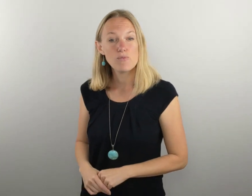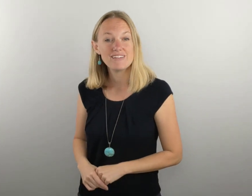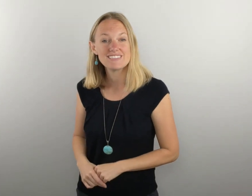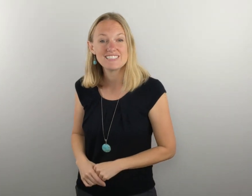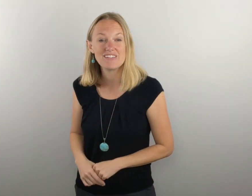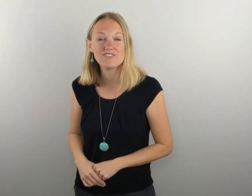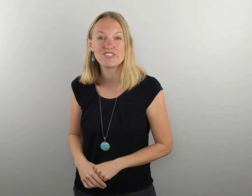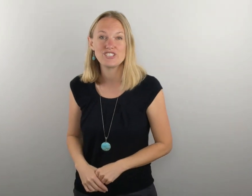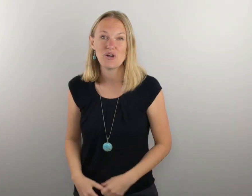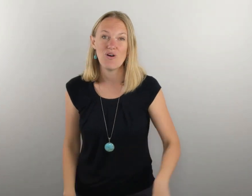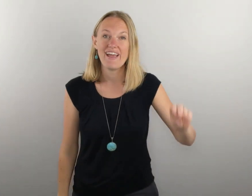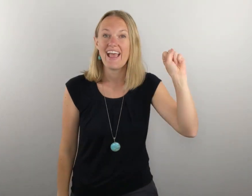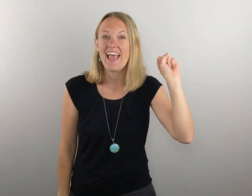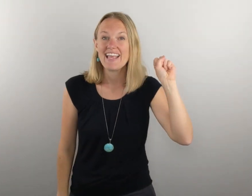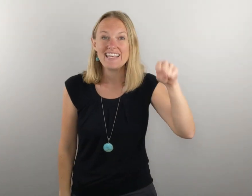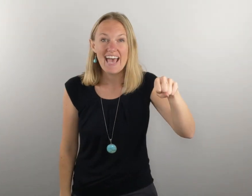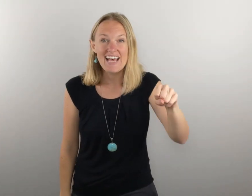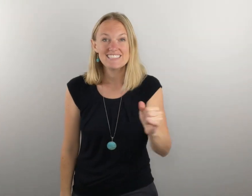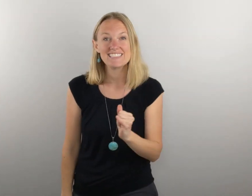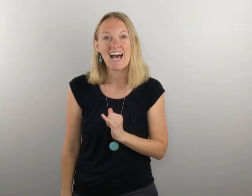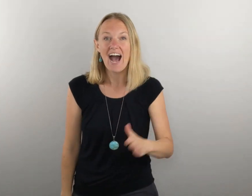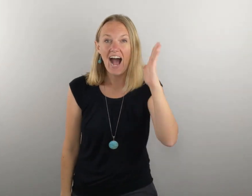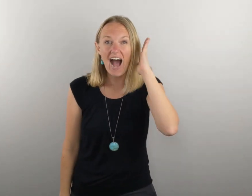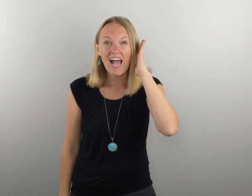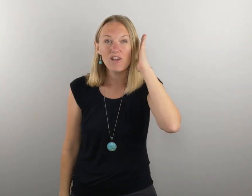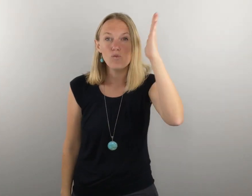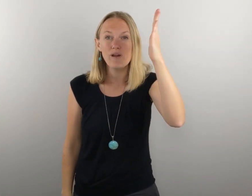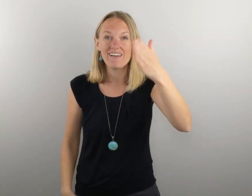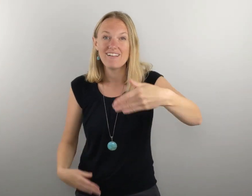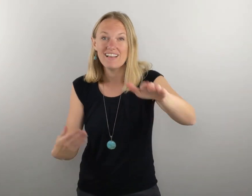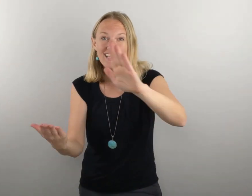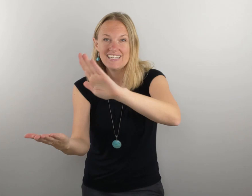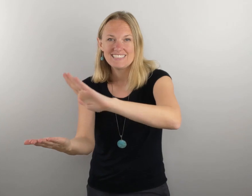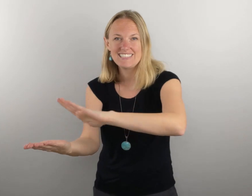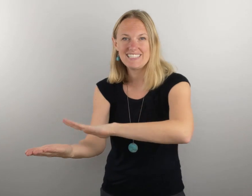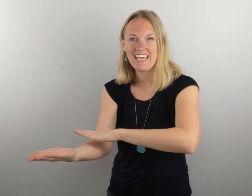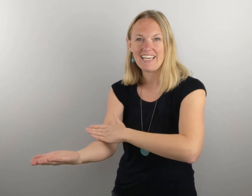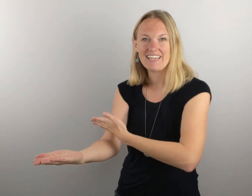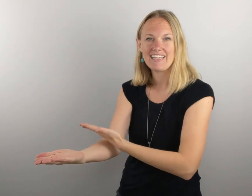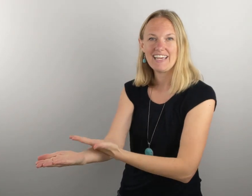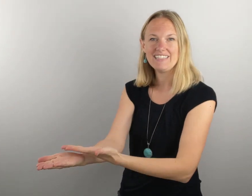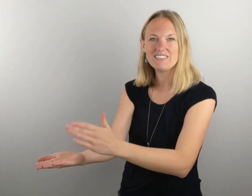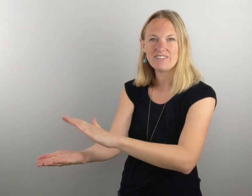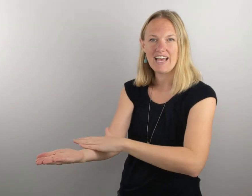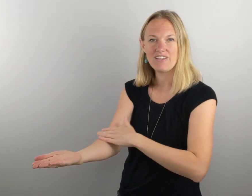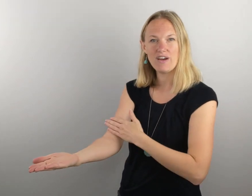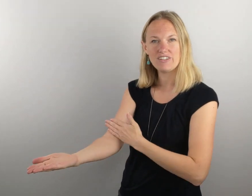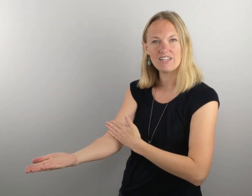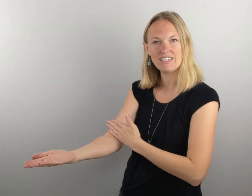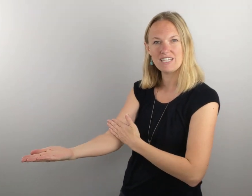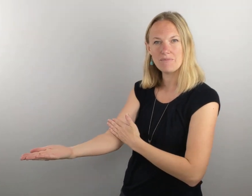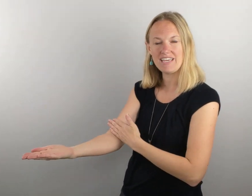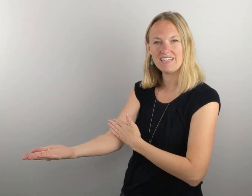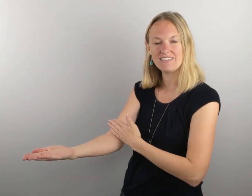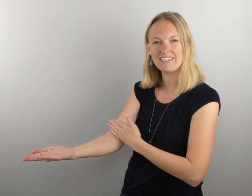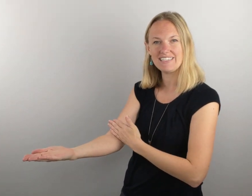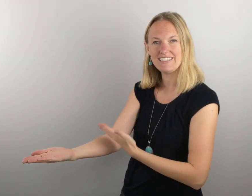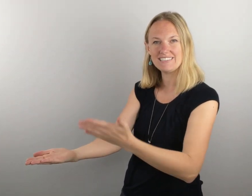will sing for joy. Yes, I will sing. Okay, so for that, you have your non-dominant hand out like this, and